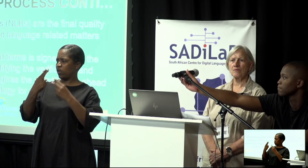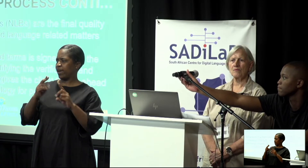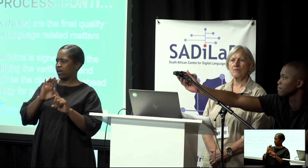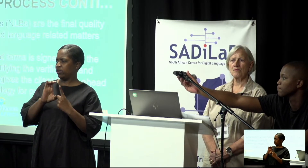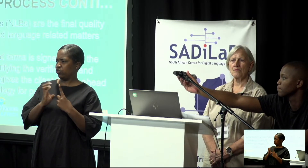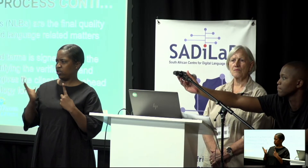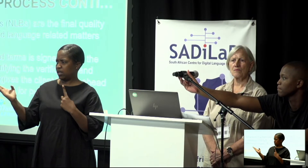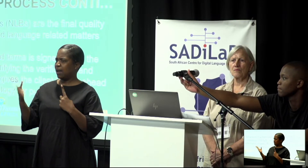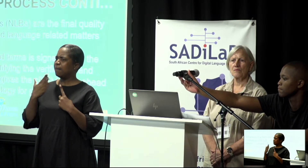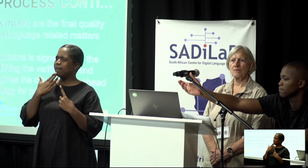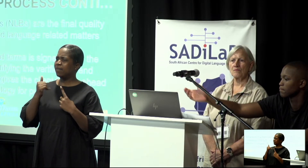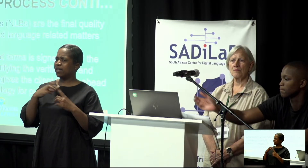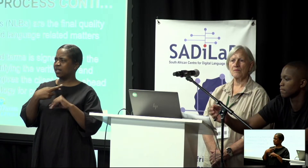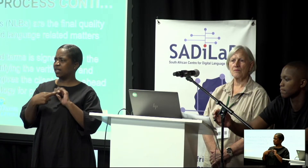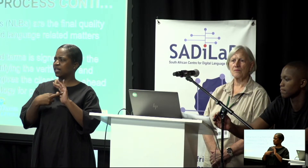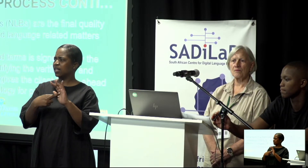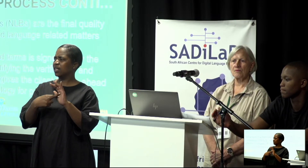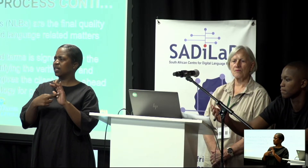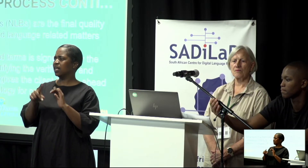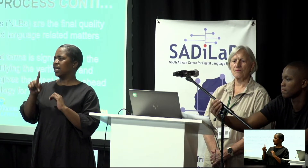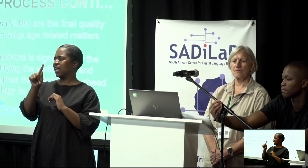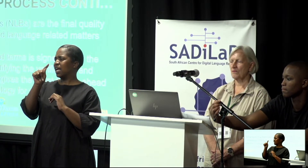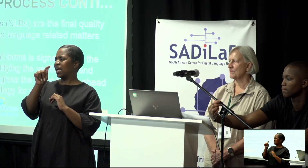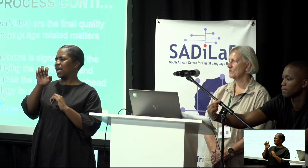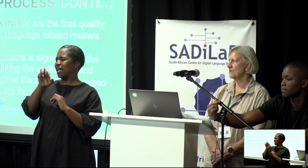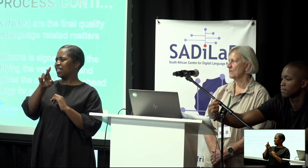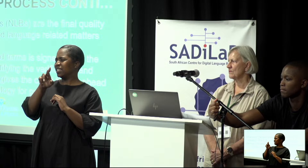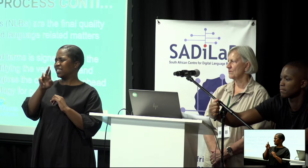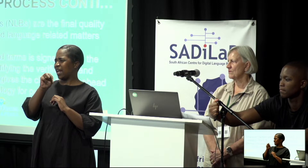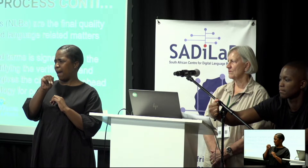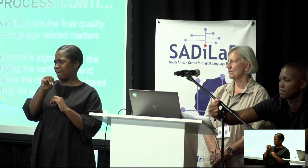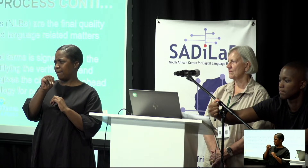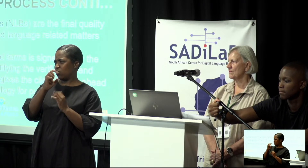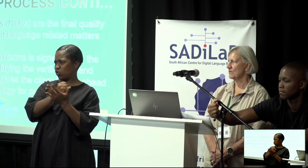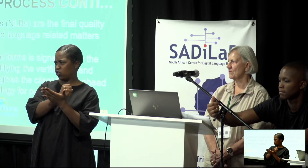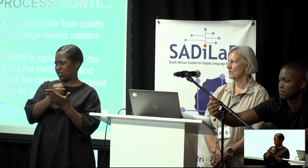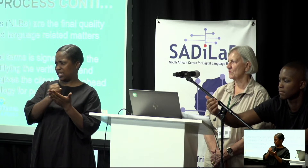expand on the role of the term register and term bank.